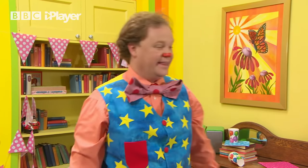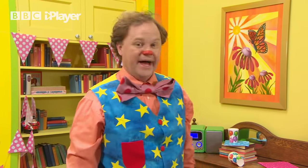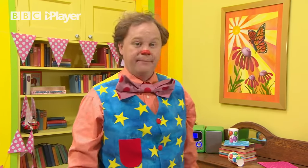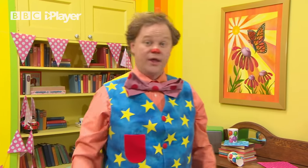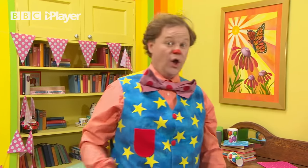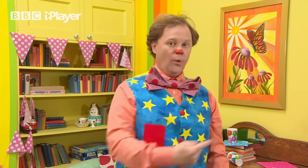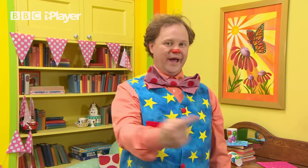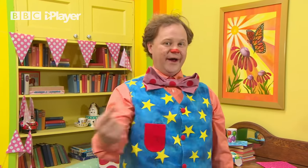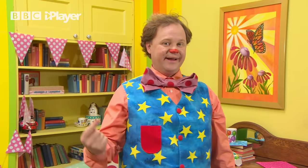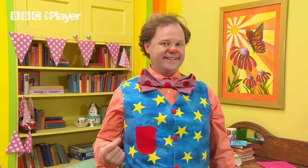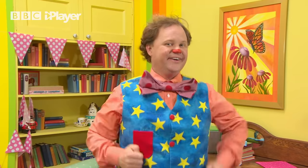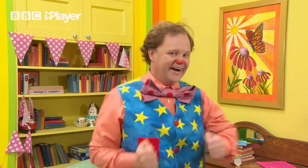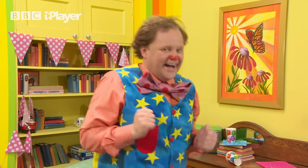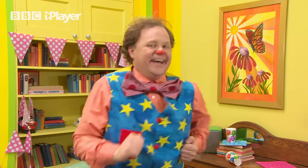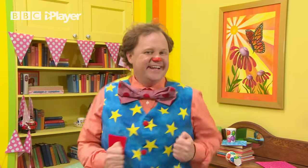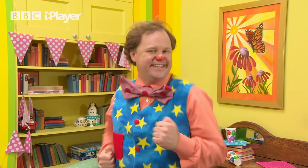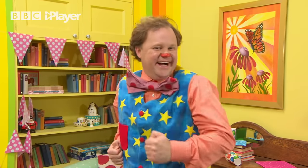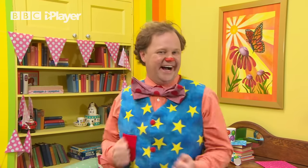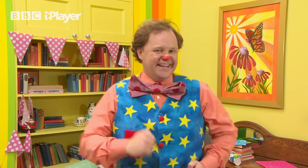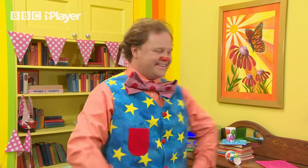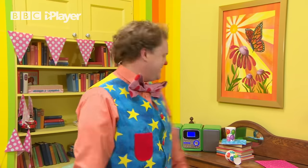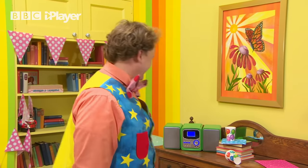um we're going to uh dance